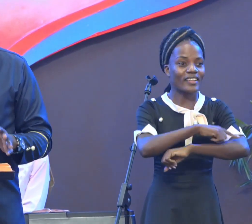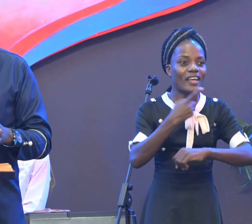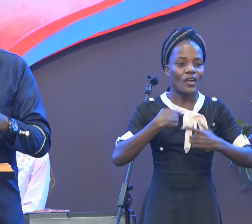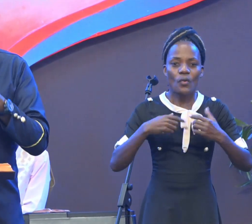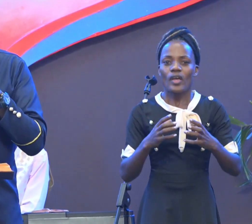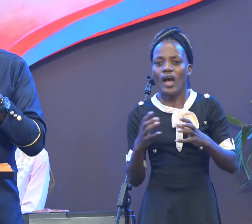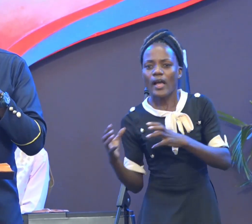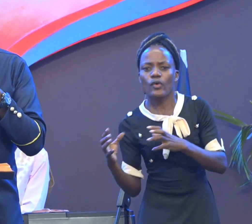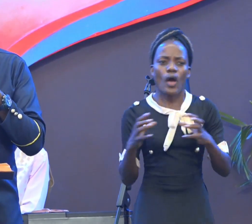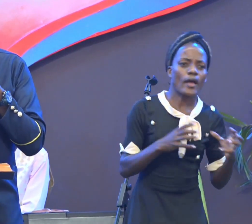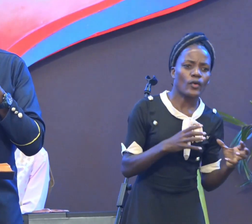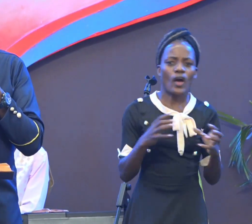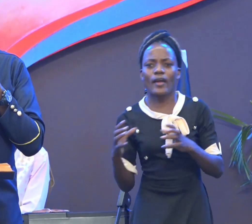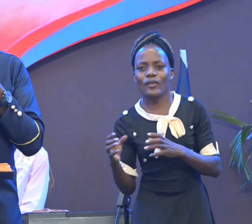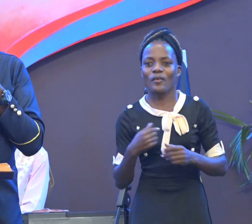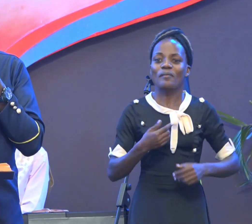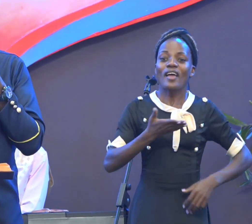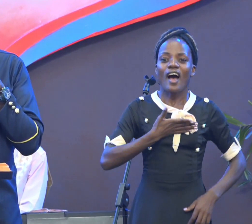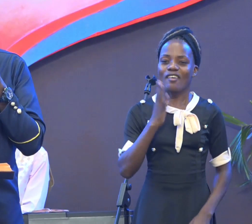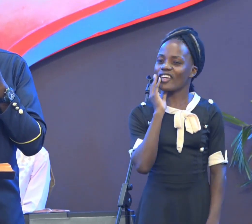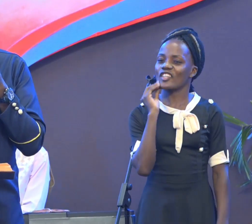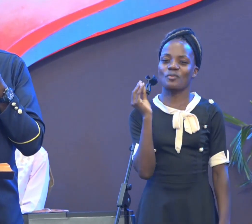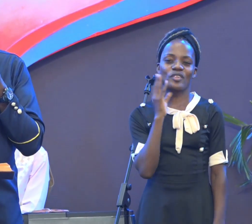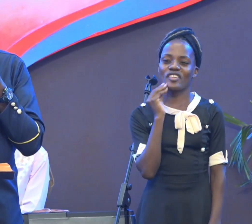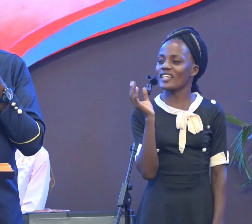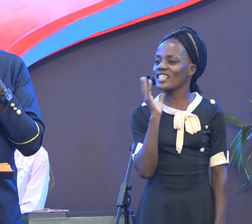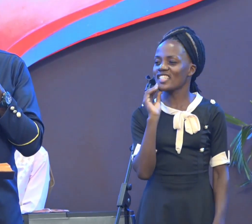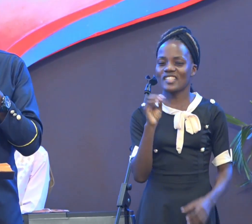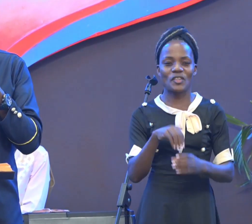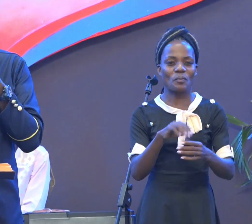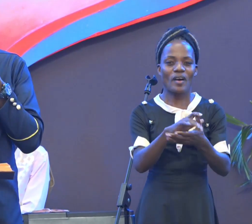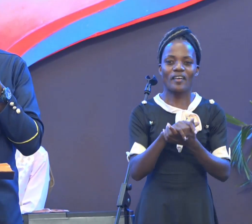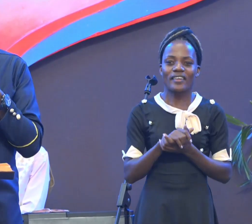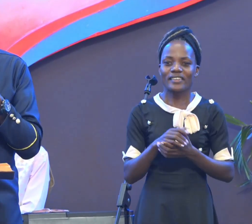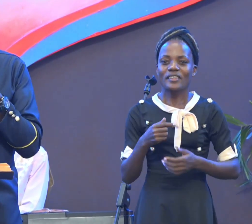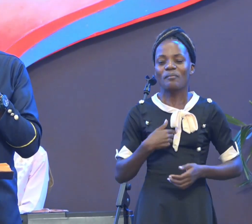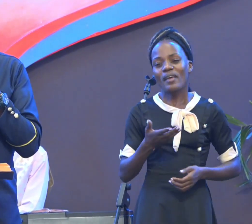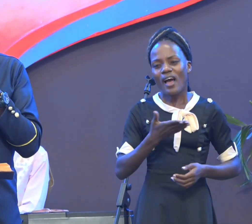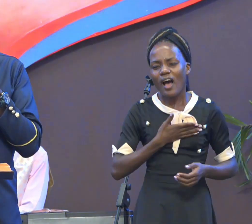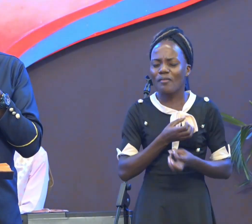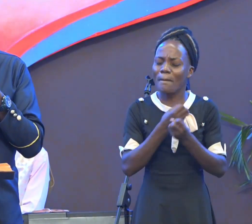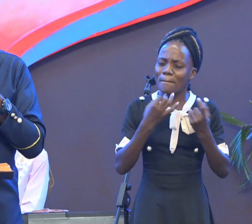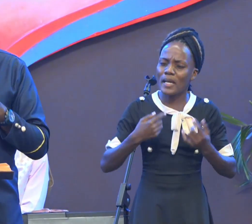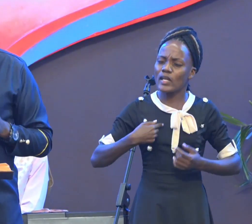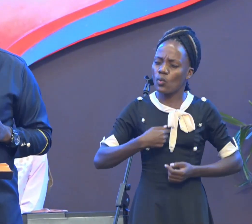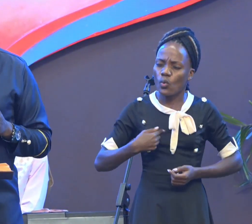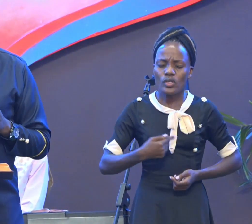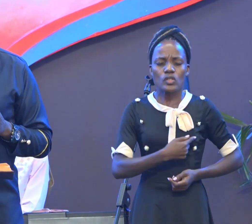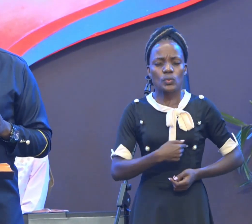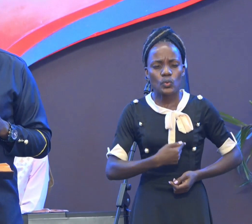One time we had experience ku bufumbo nze. I have experiences in marriage. Nine nkovu. I have